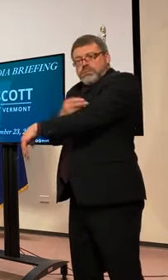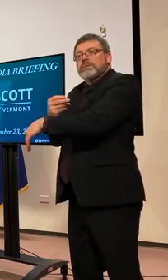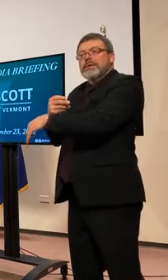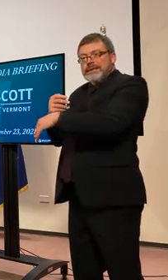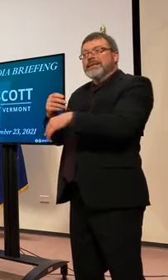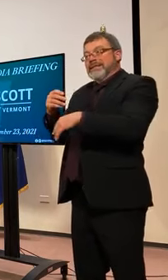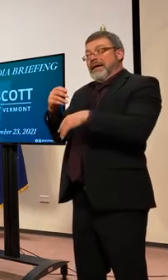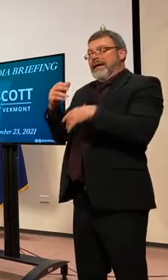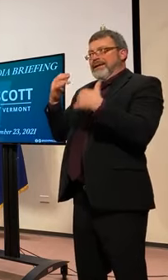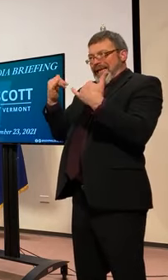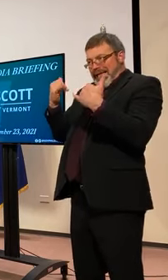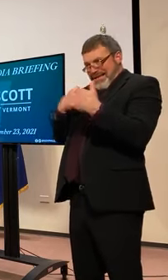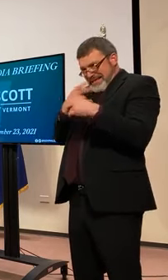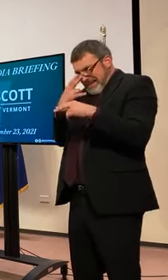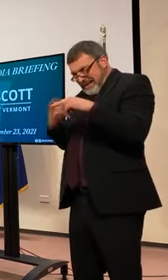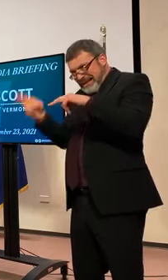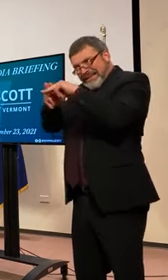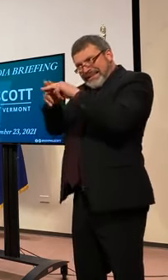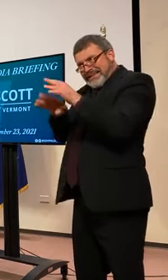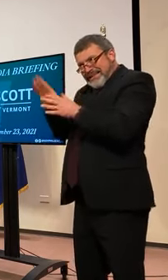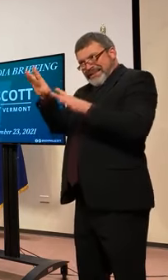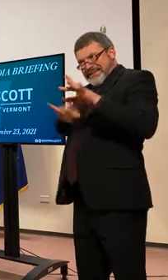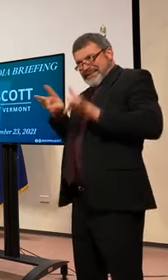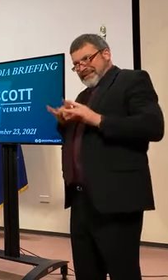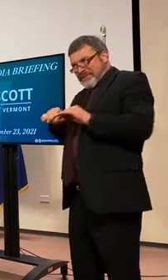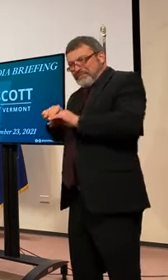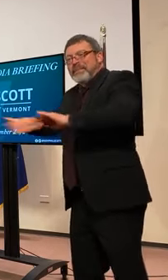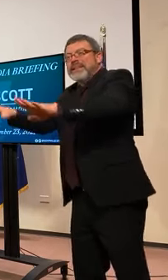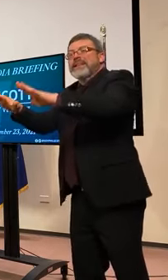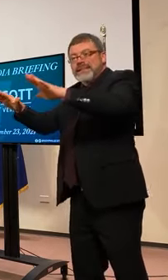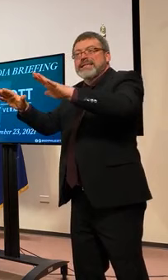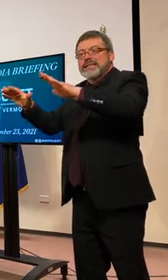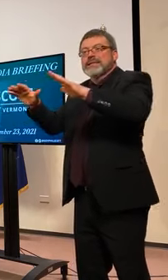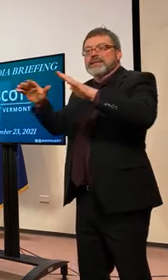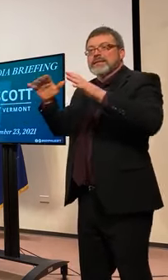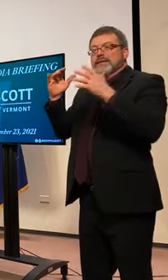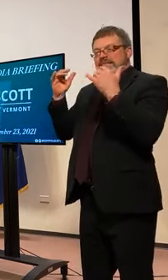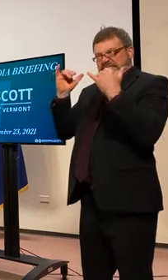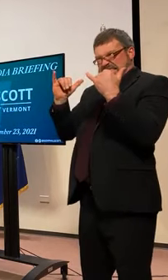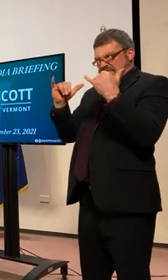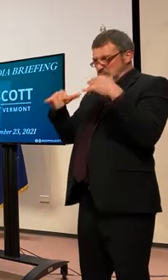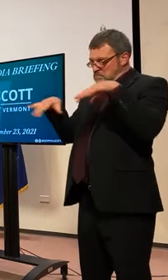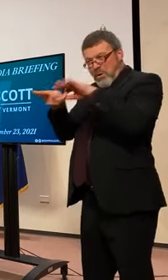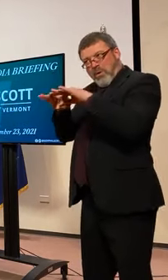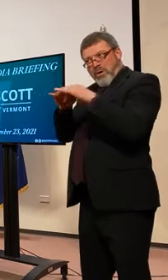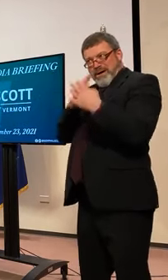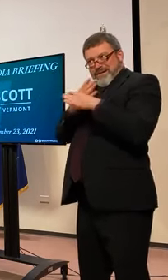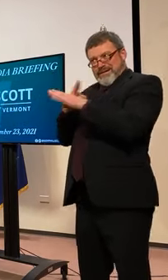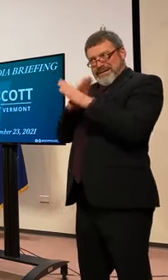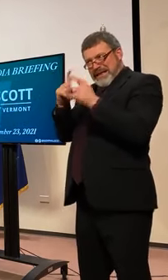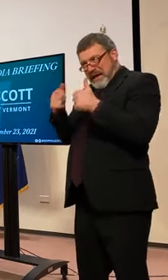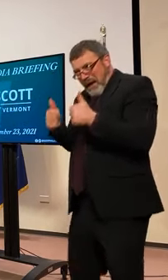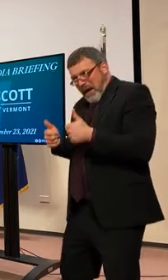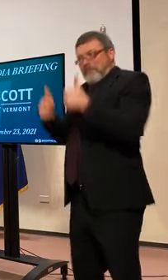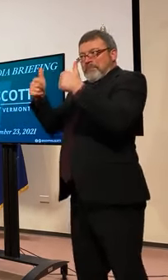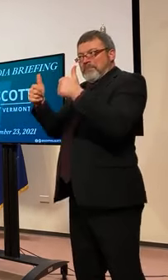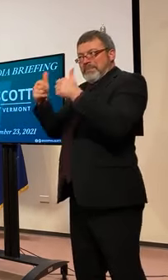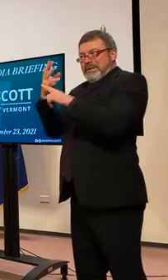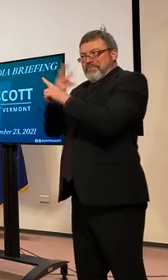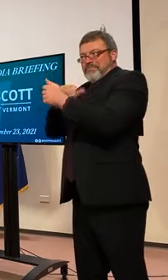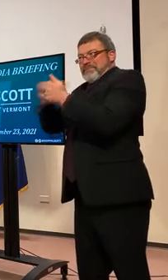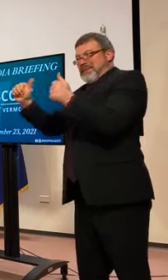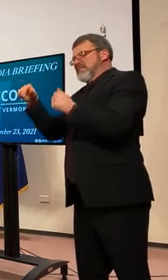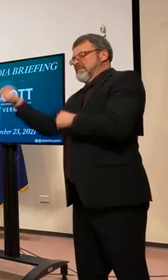and getting together over the holidays, boosters really do benefit us all. The shots are